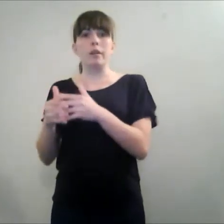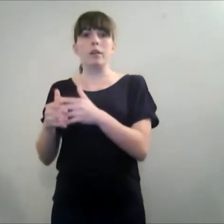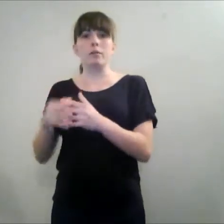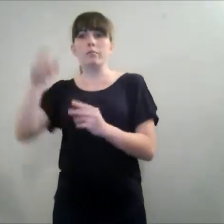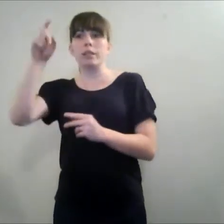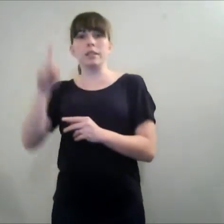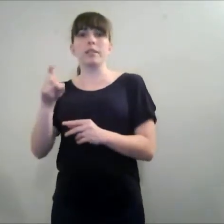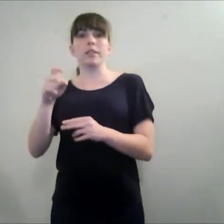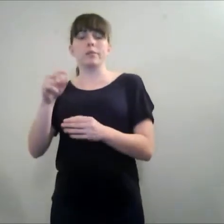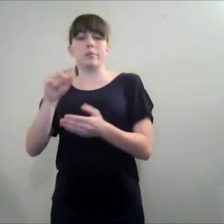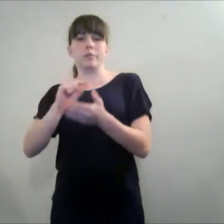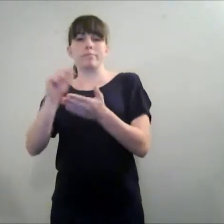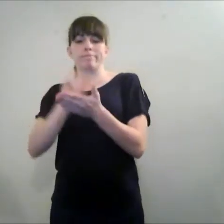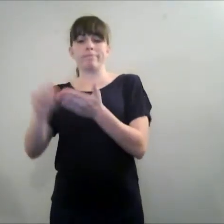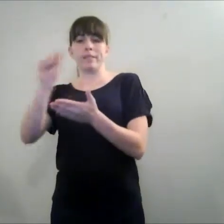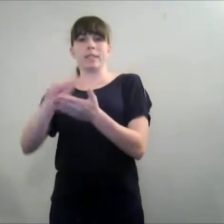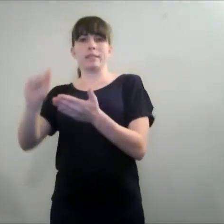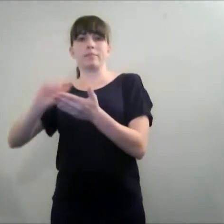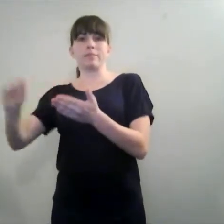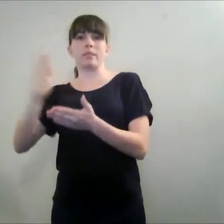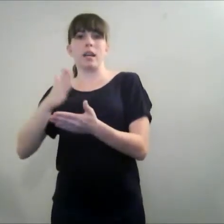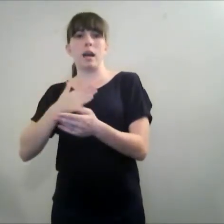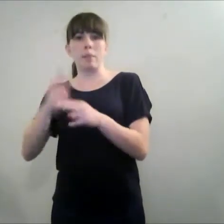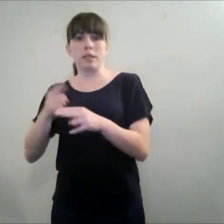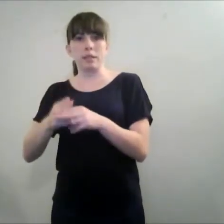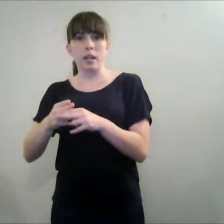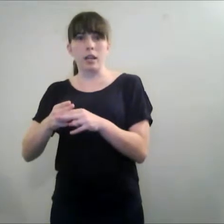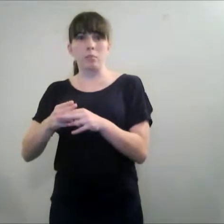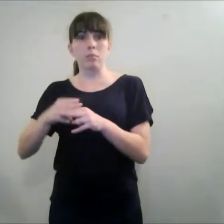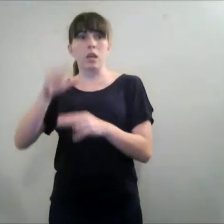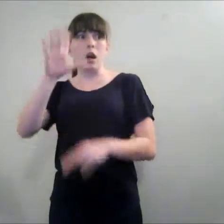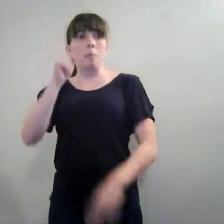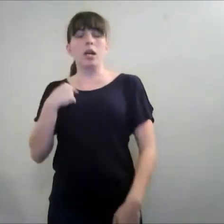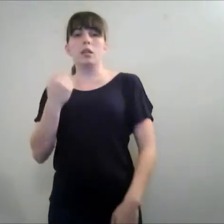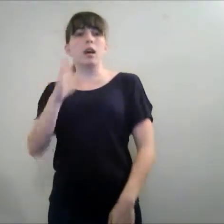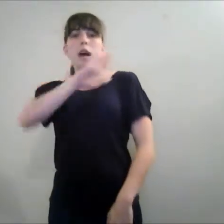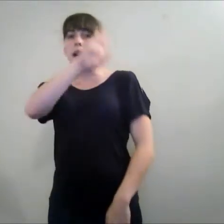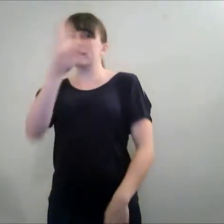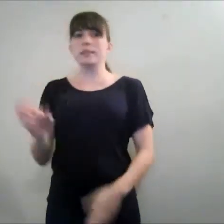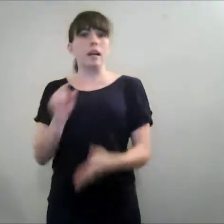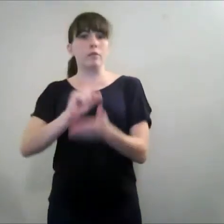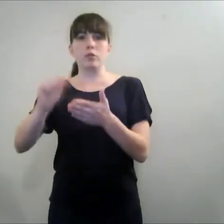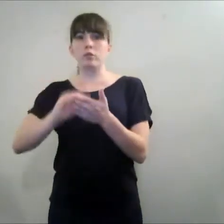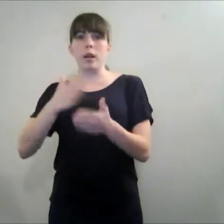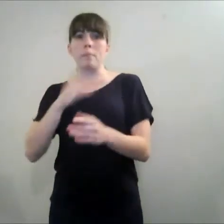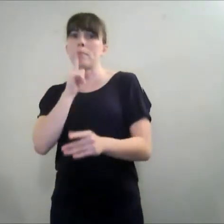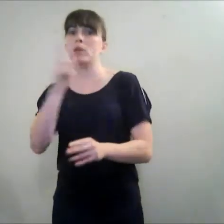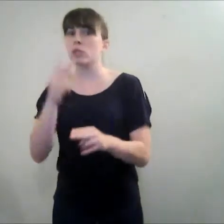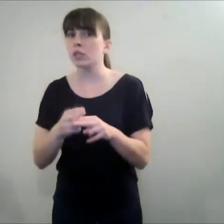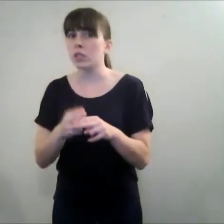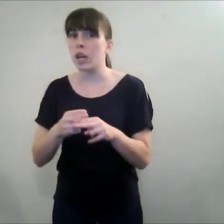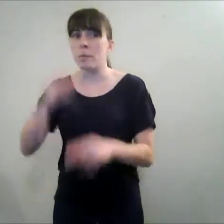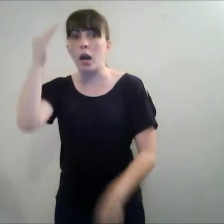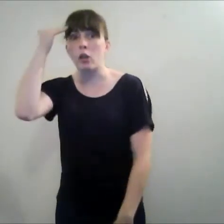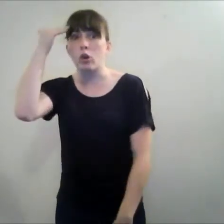security mechanism, because I just figure if a transaction ever gets disputed and it comes back and it says Dave Birch, I know it must have been a criminal, because I would never sign it